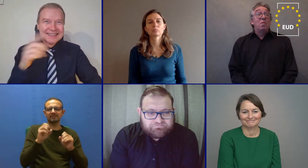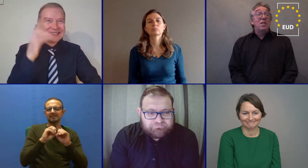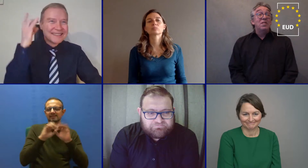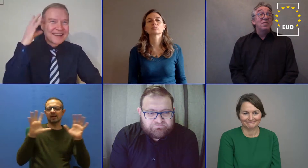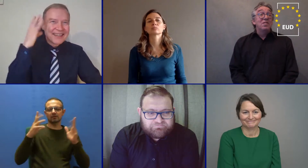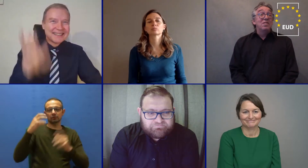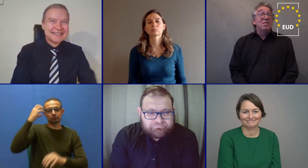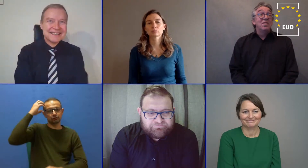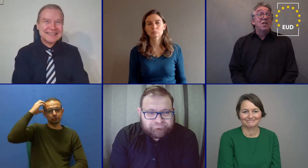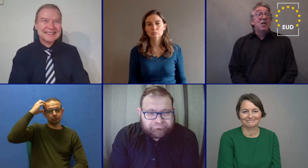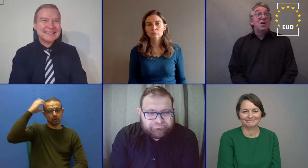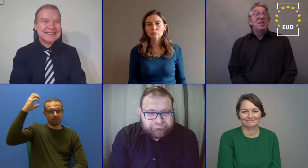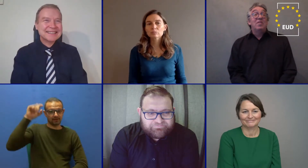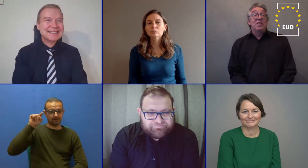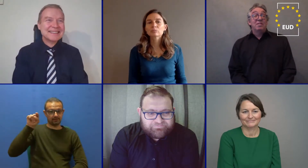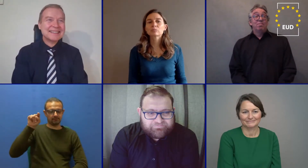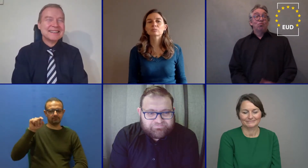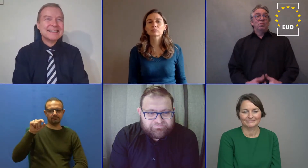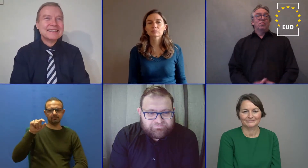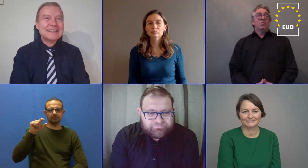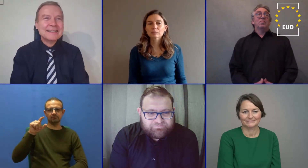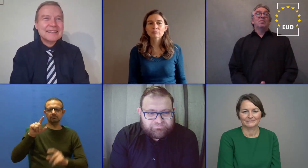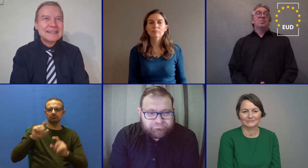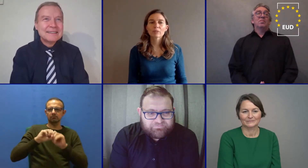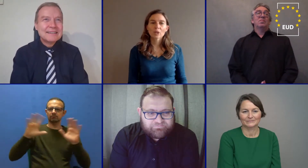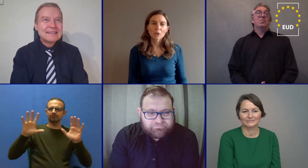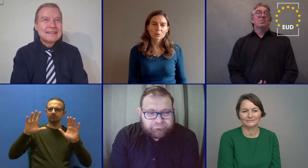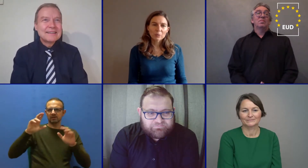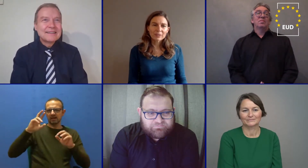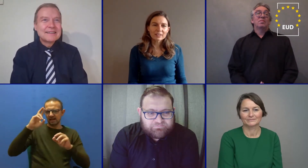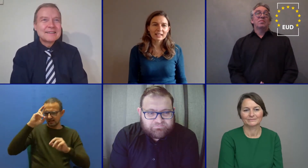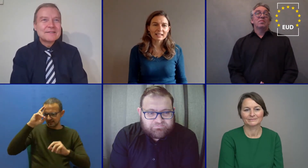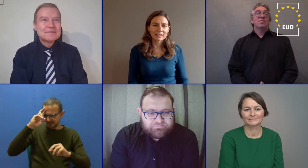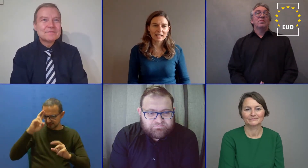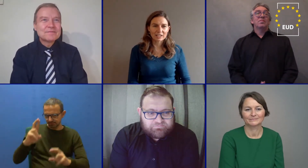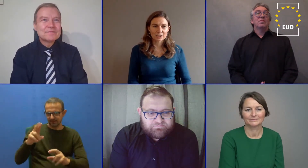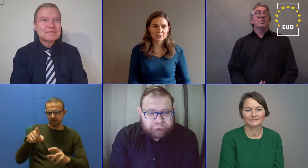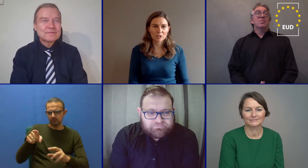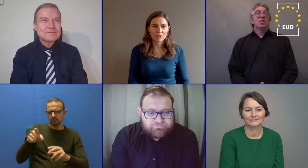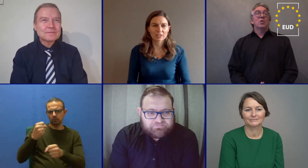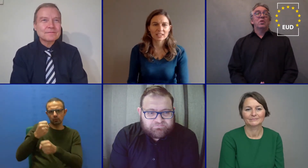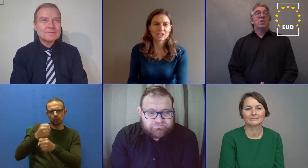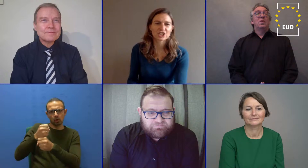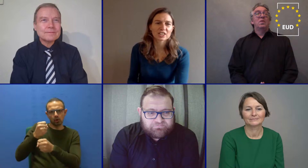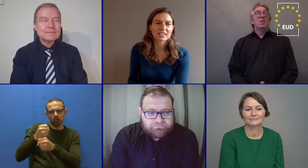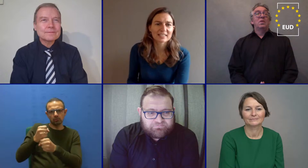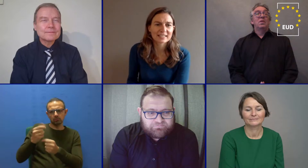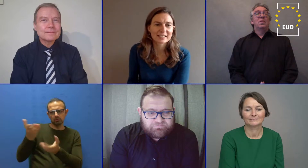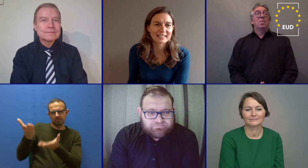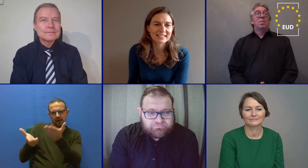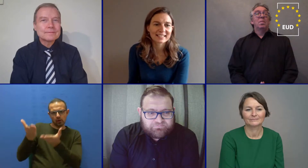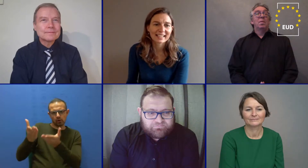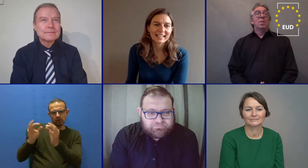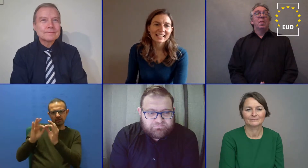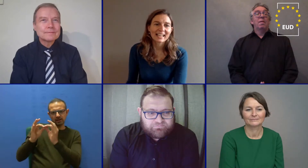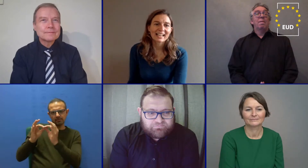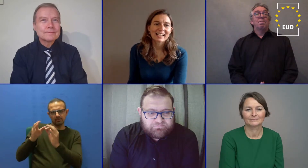comment? David. Well, one thing that I can add to the conversation is